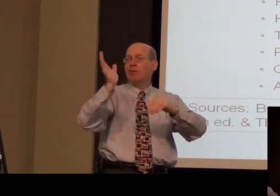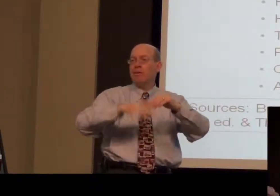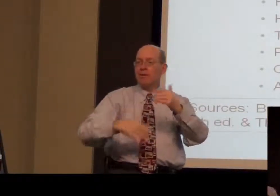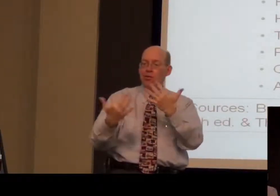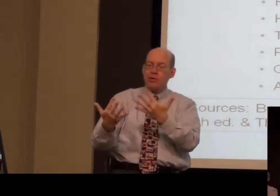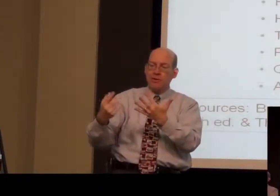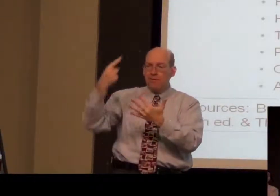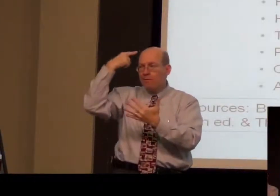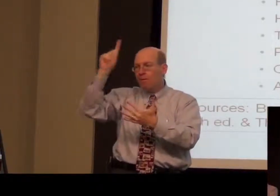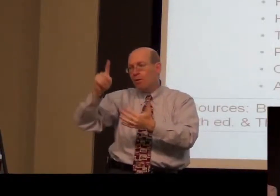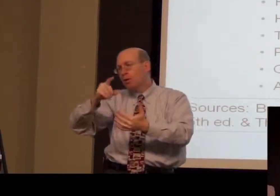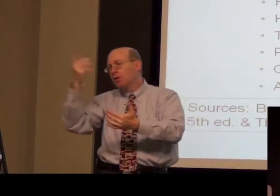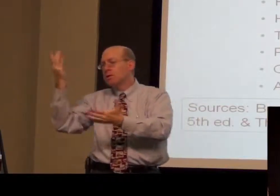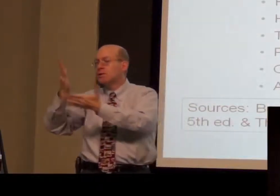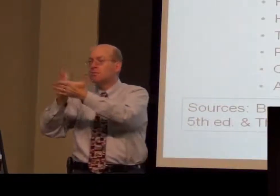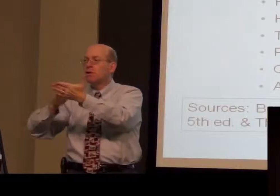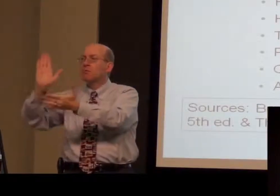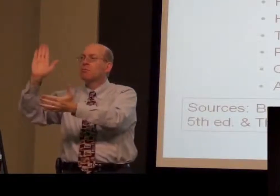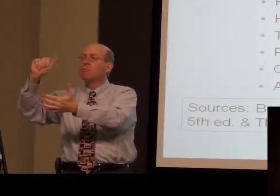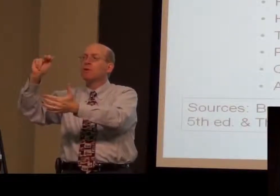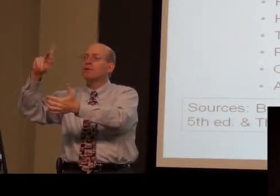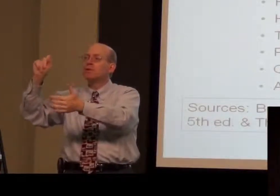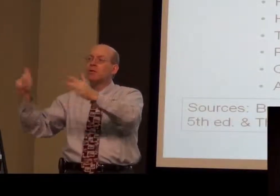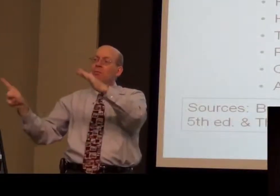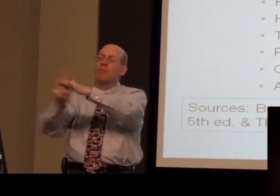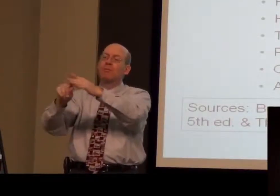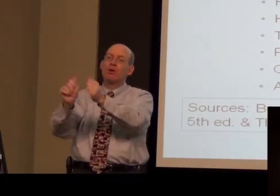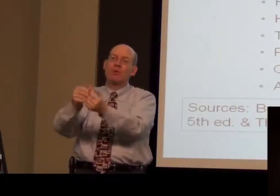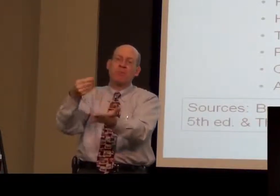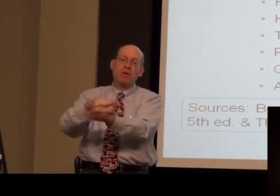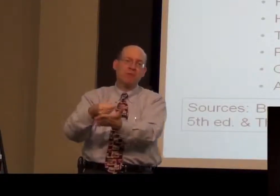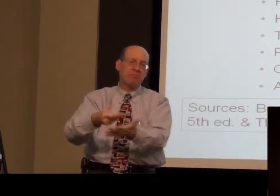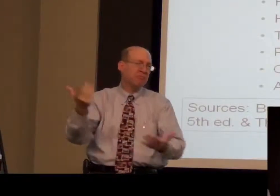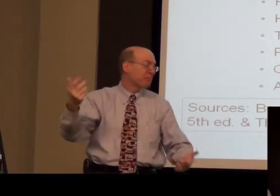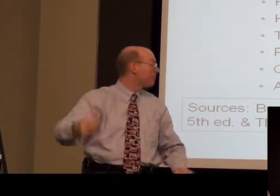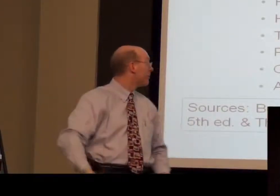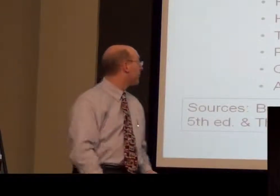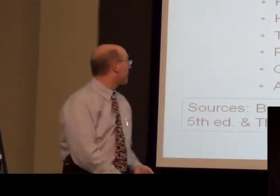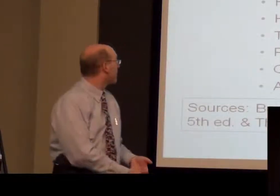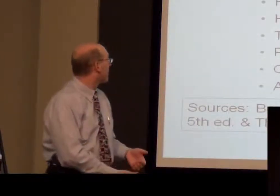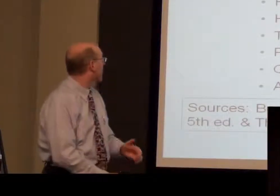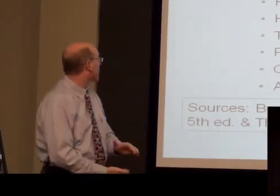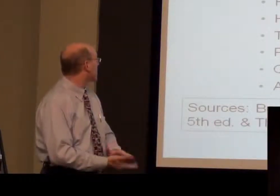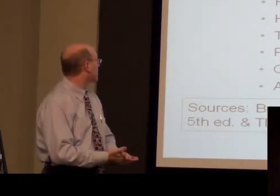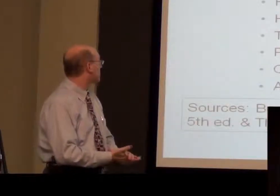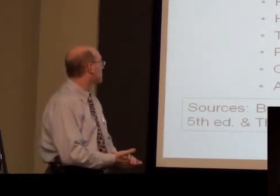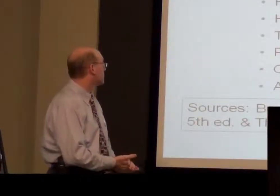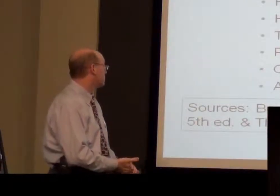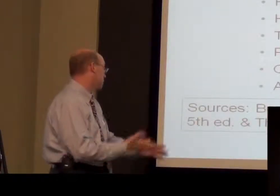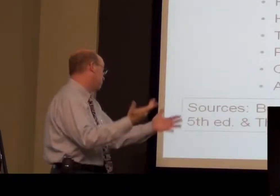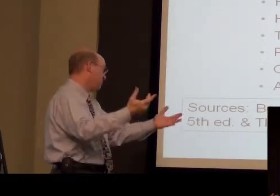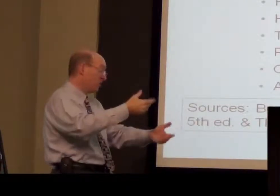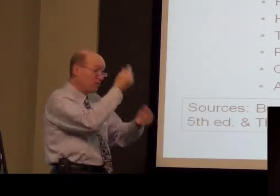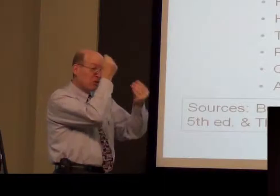the electricity or the actual construction. So maybe they have to put their project on hold, wait